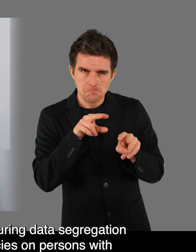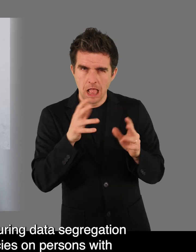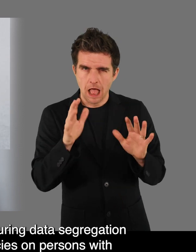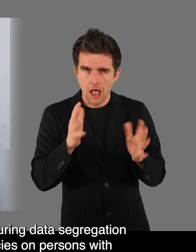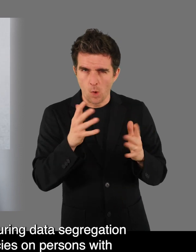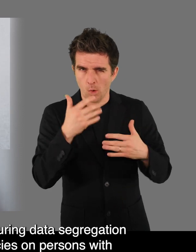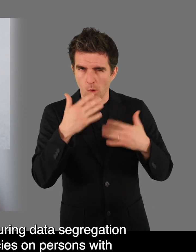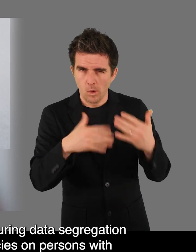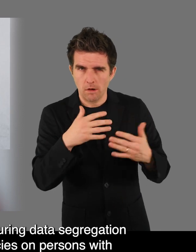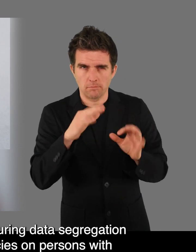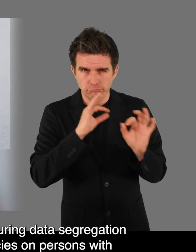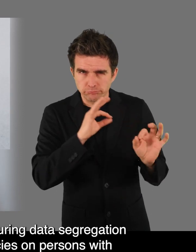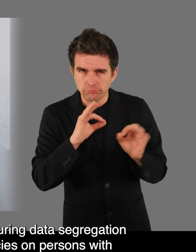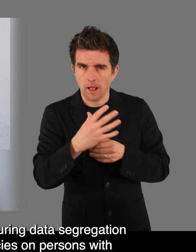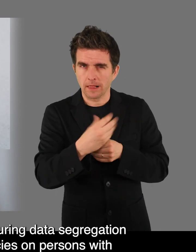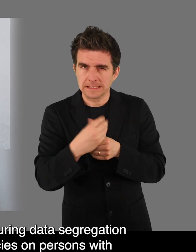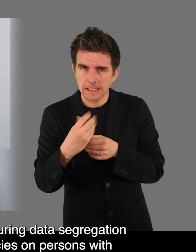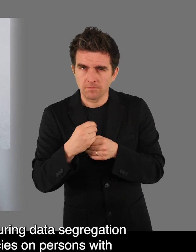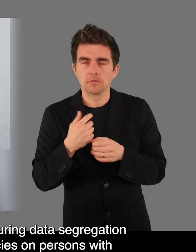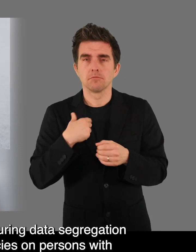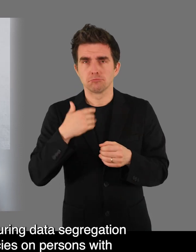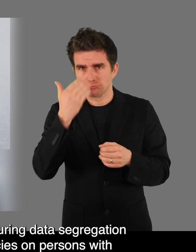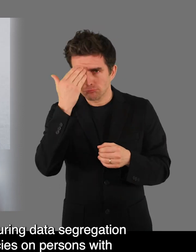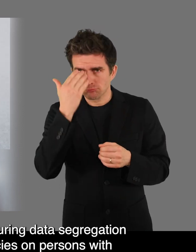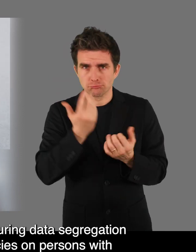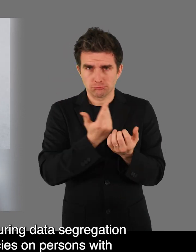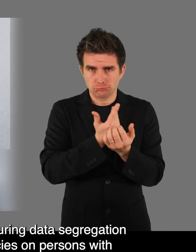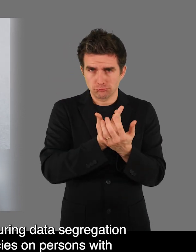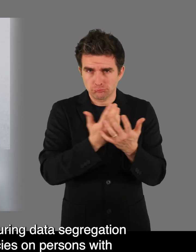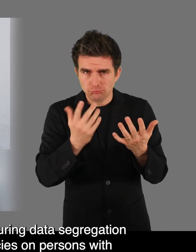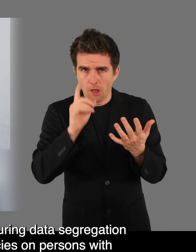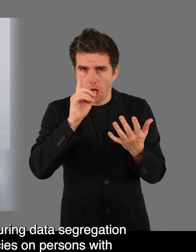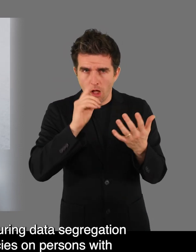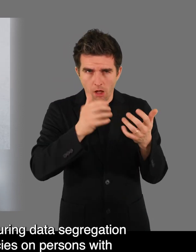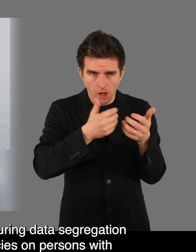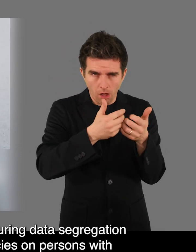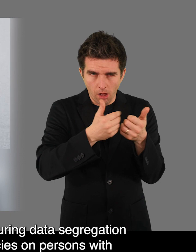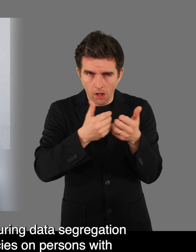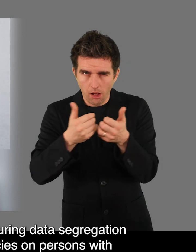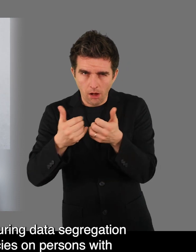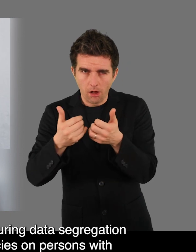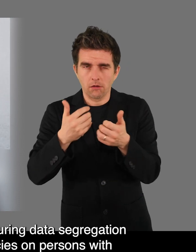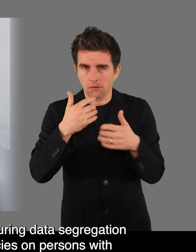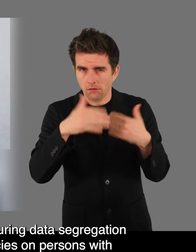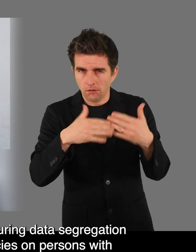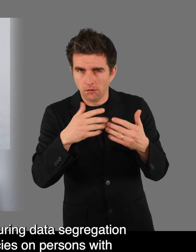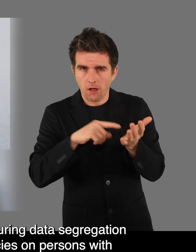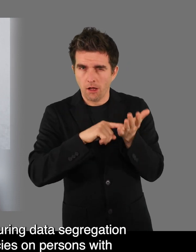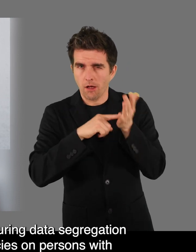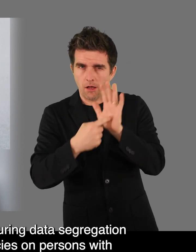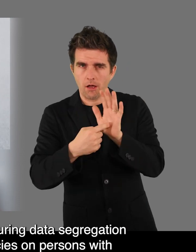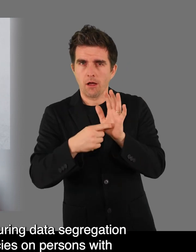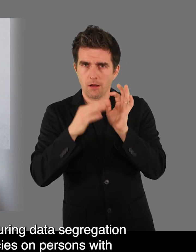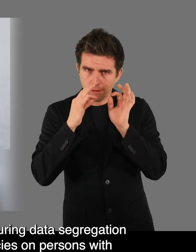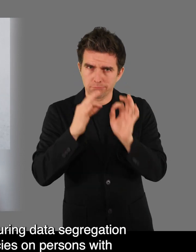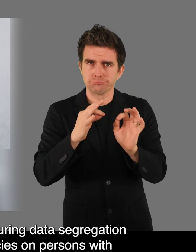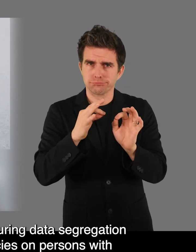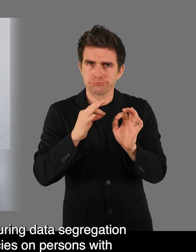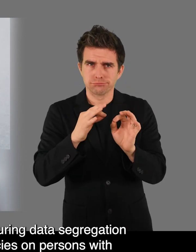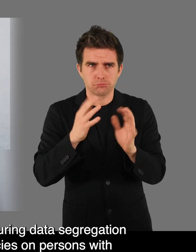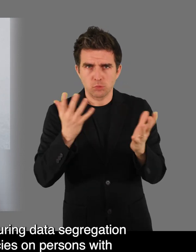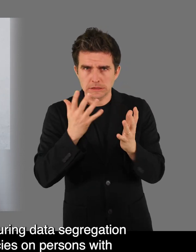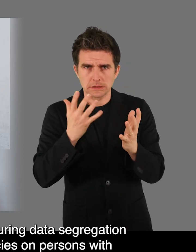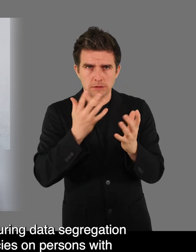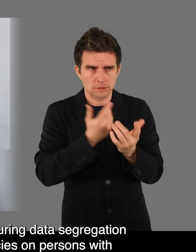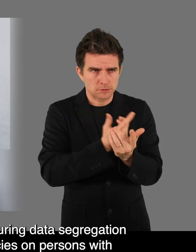the monitoring is also inclusive, ensuring data segregation to showcase the